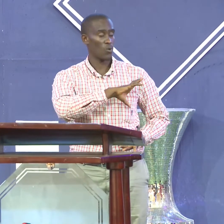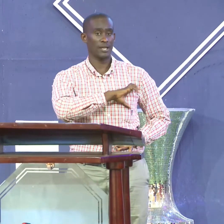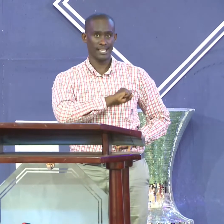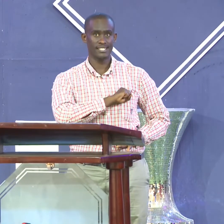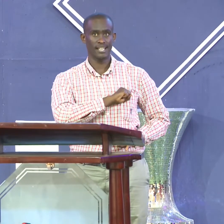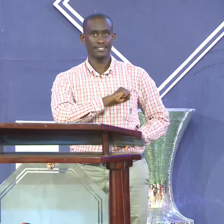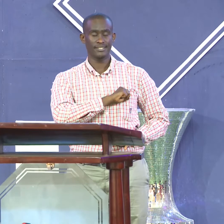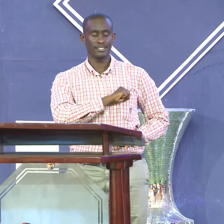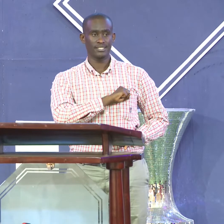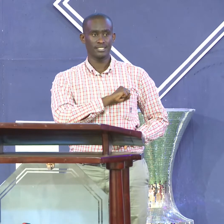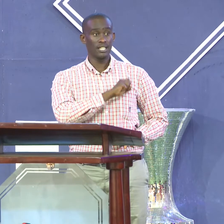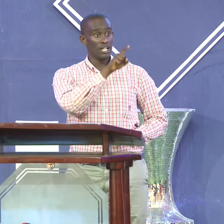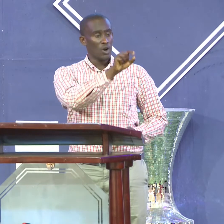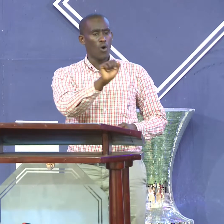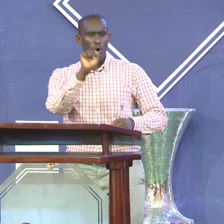be patient.